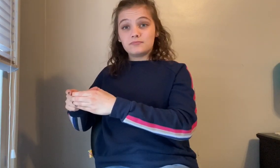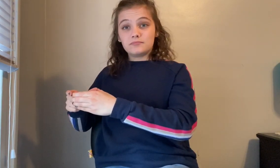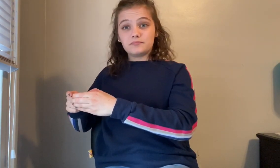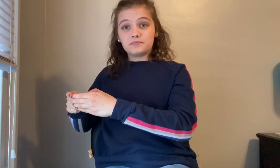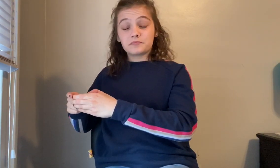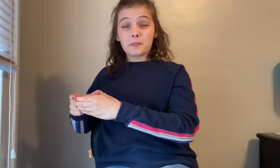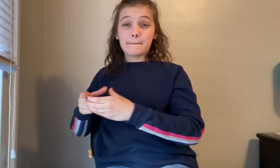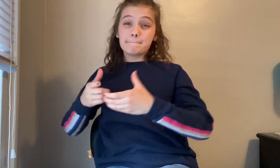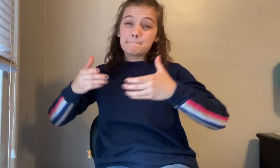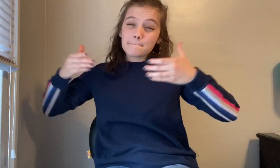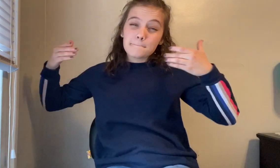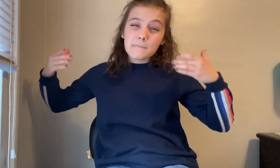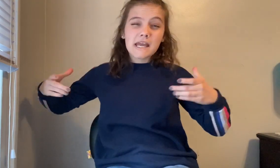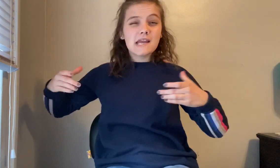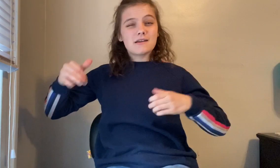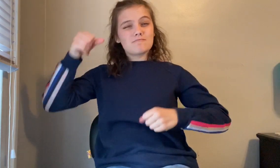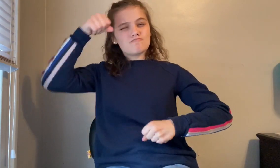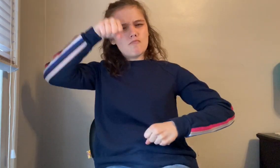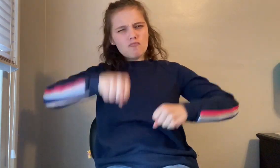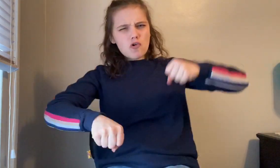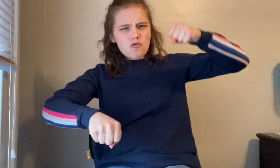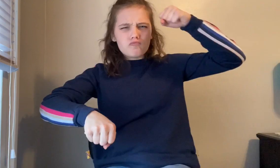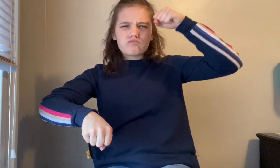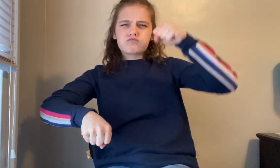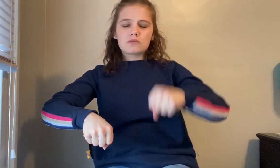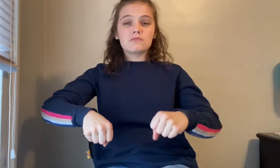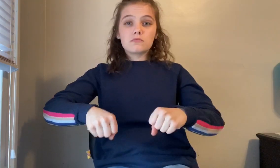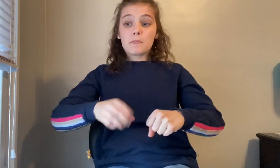Big stomp, puddle swamp.